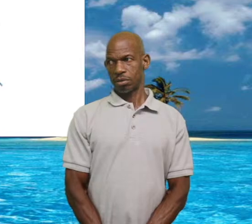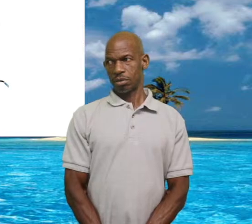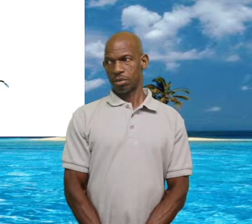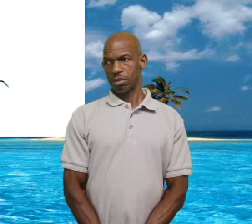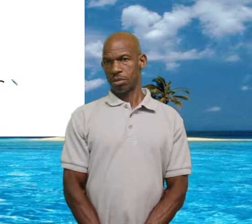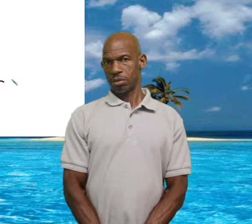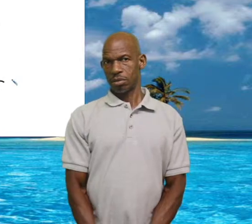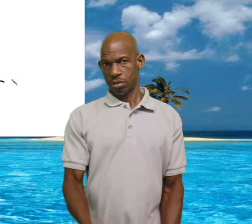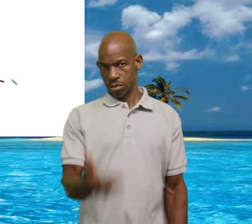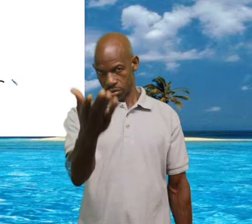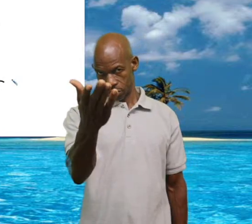something.